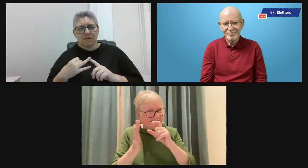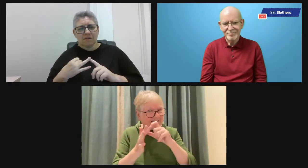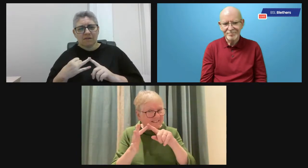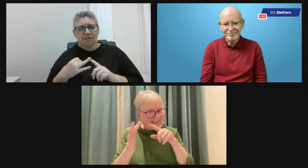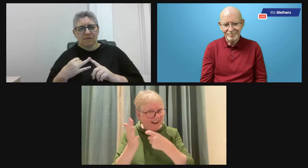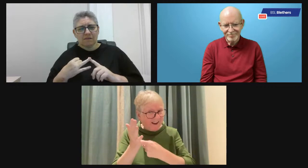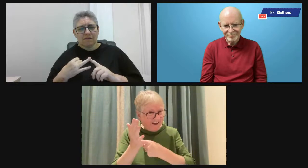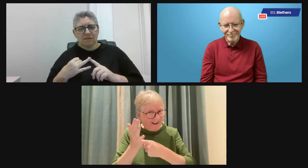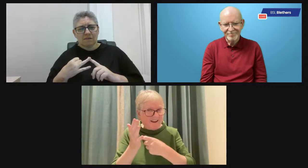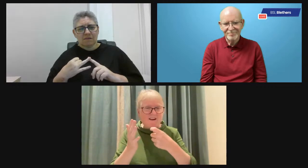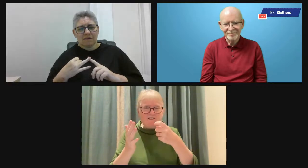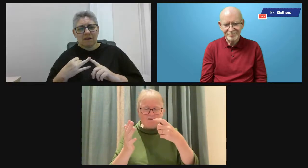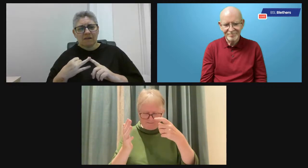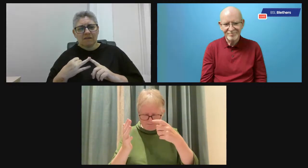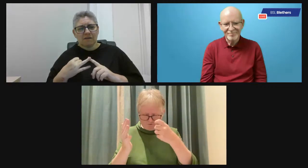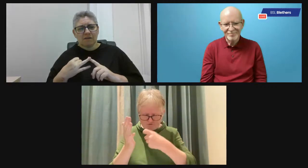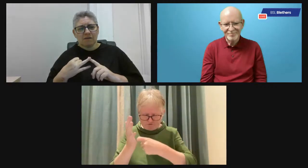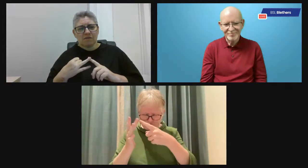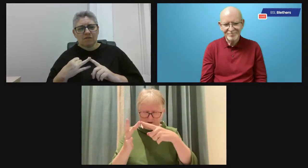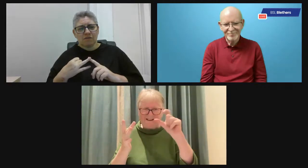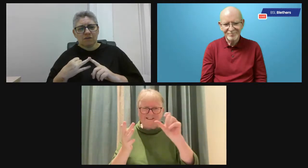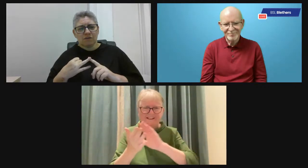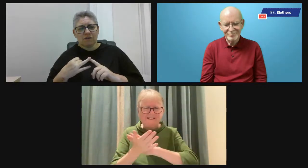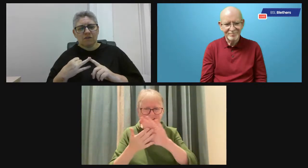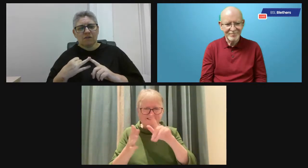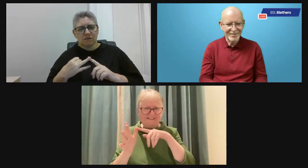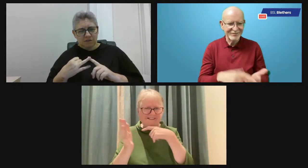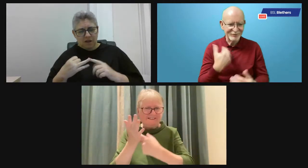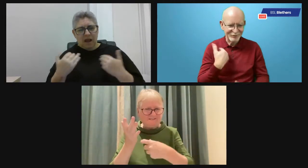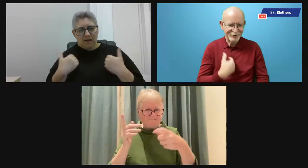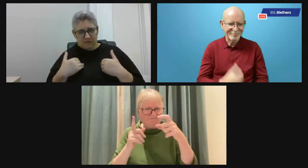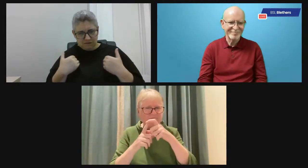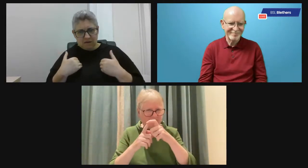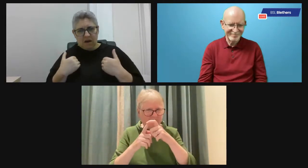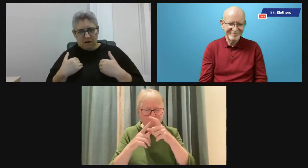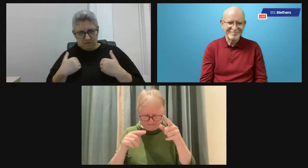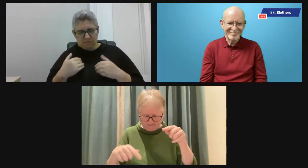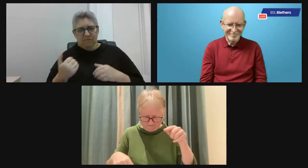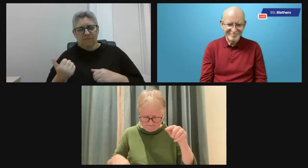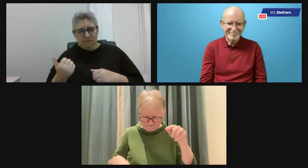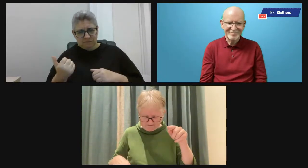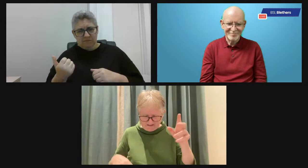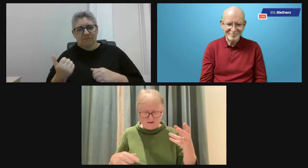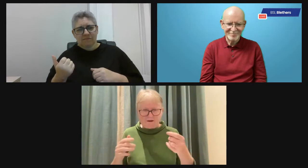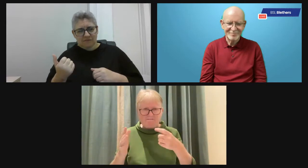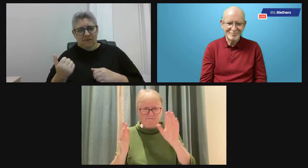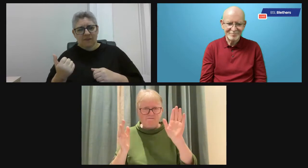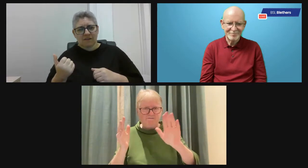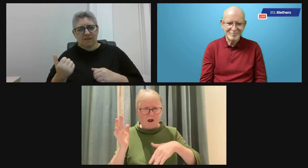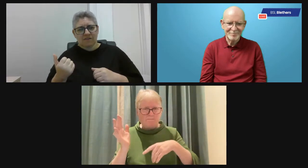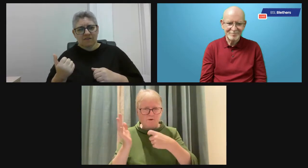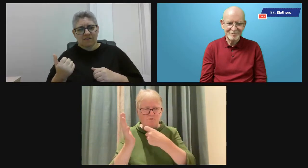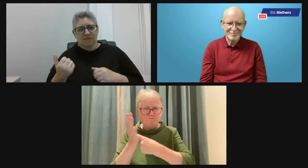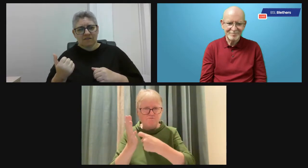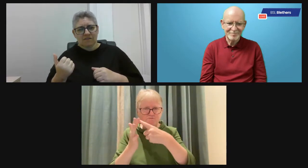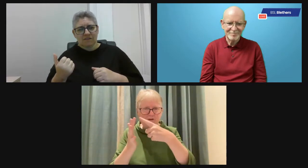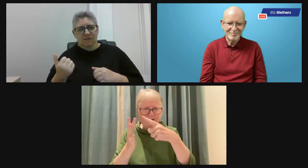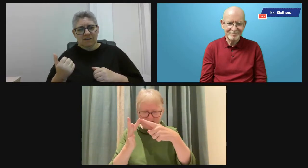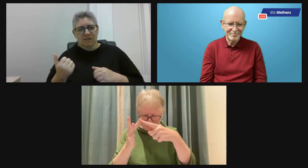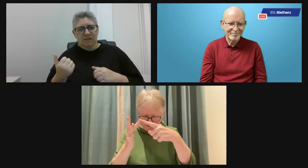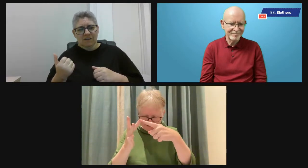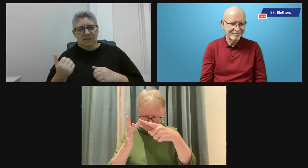And Linda Richards. Linda.